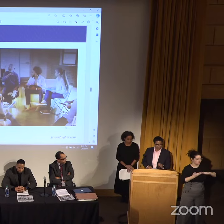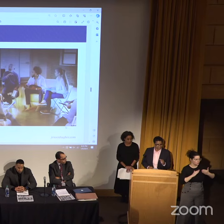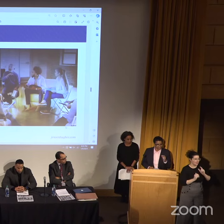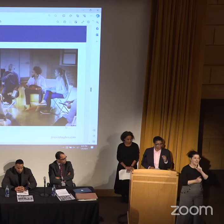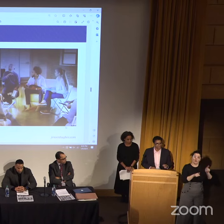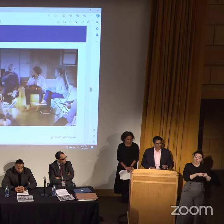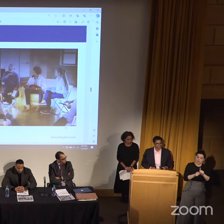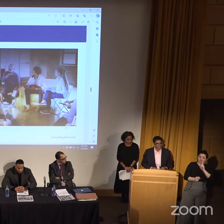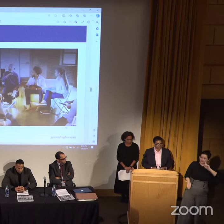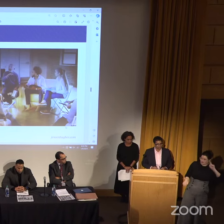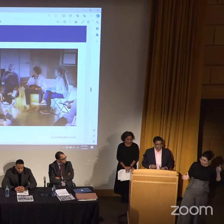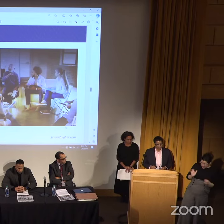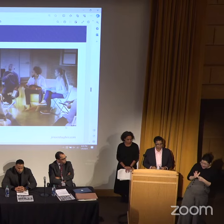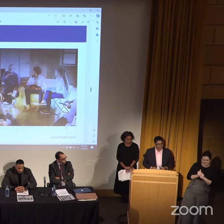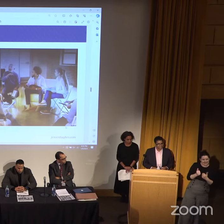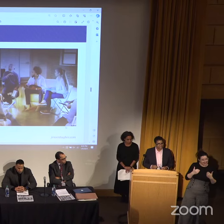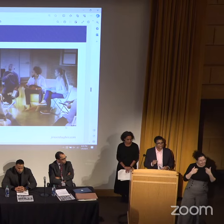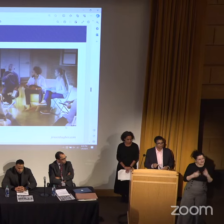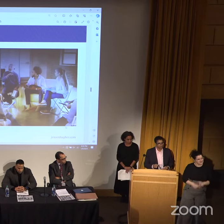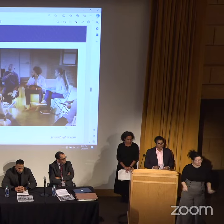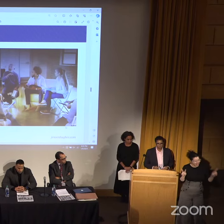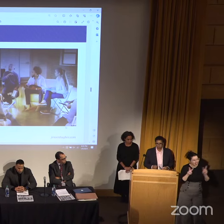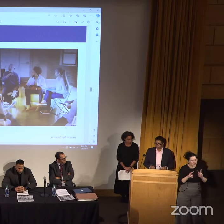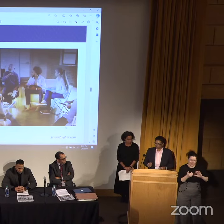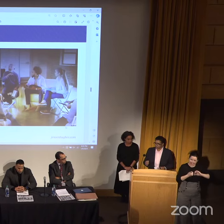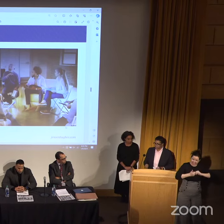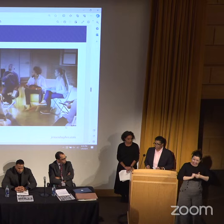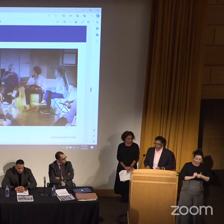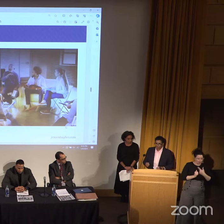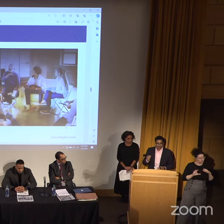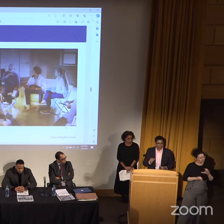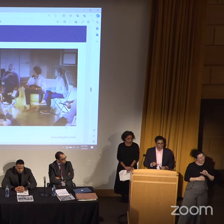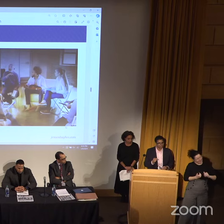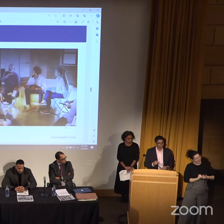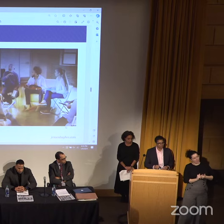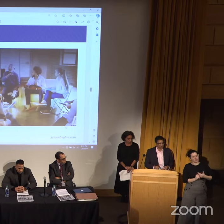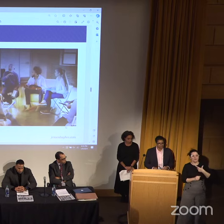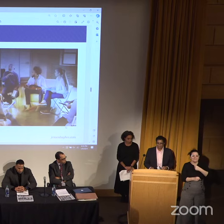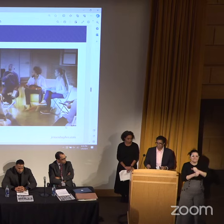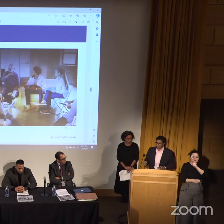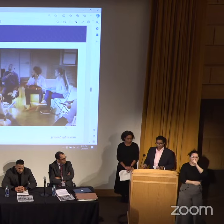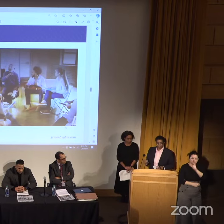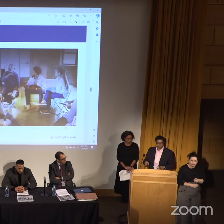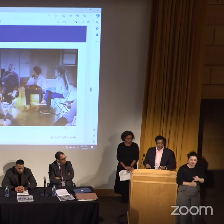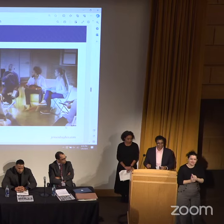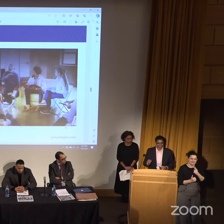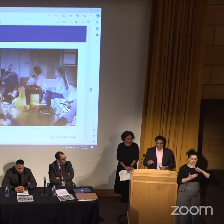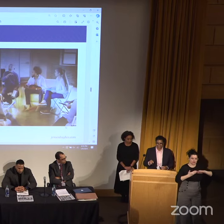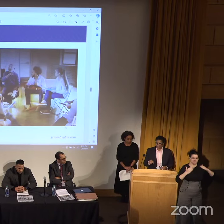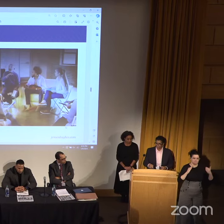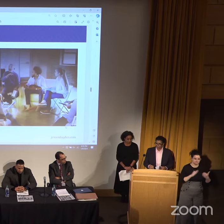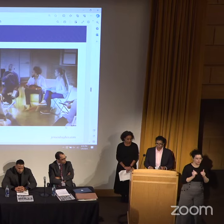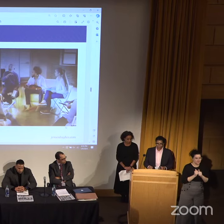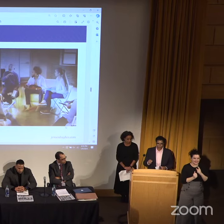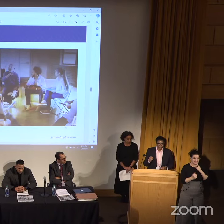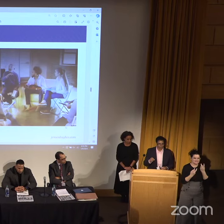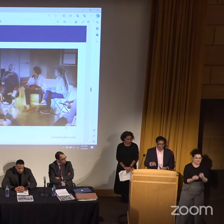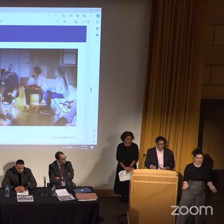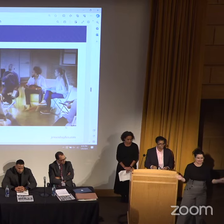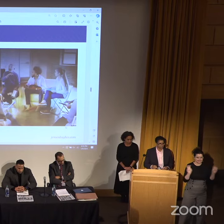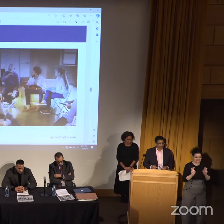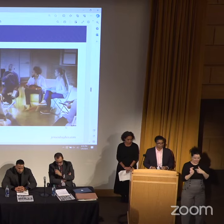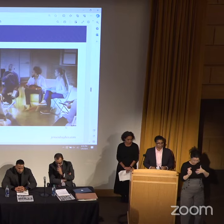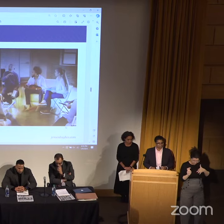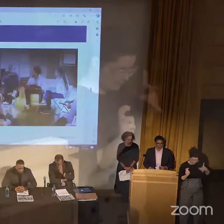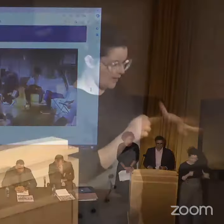recognizes that it has value. And how do we go about doing that? We make sure that the community is at the table when they're